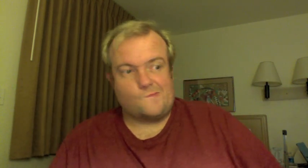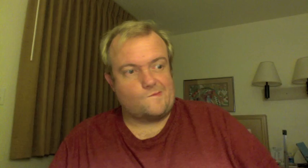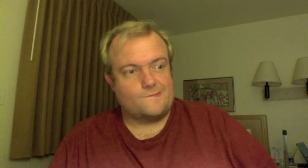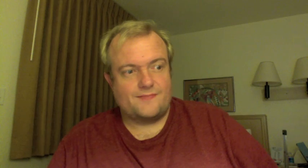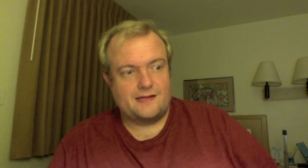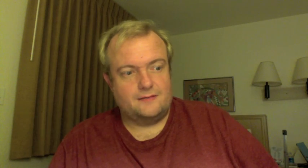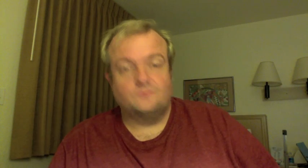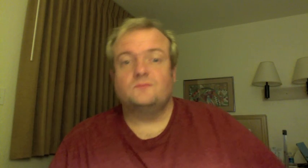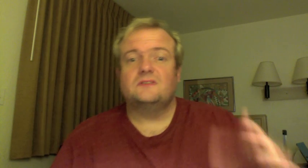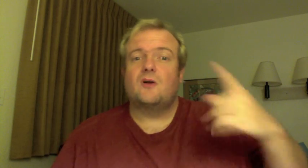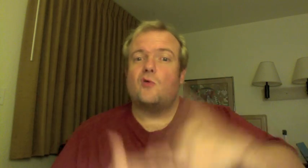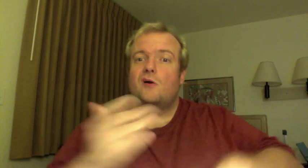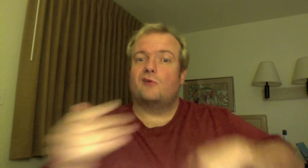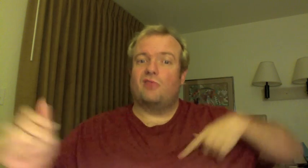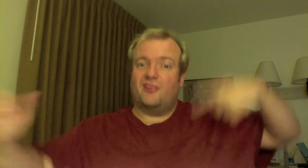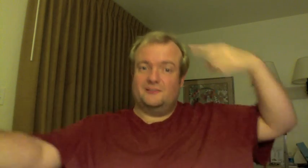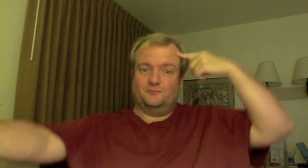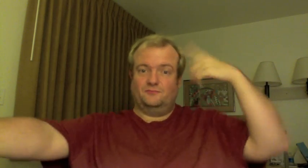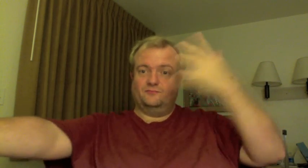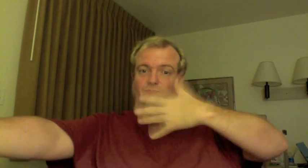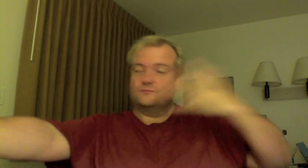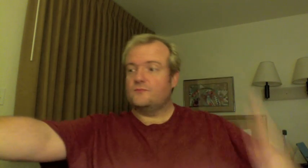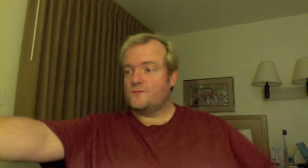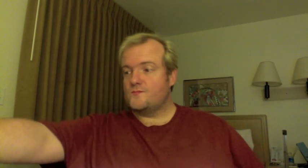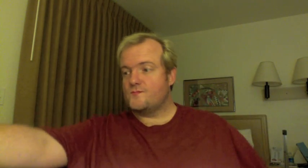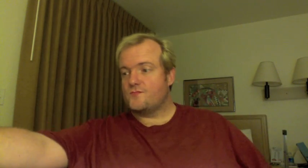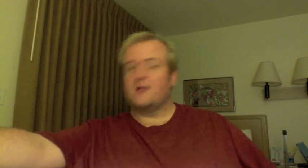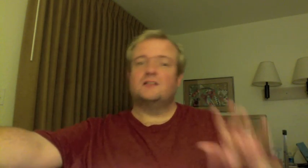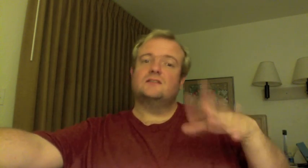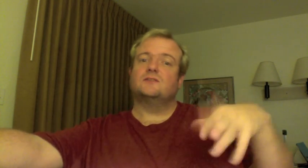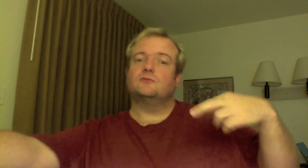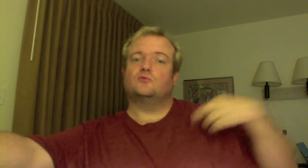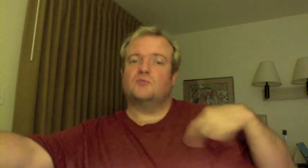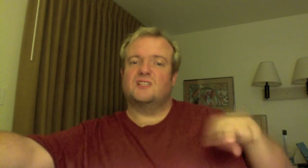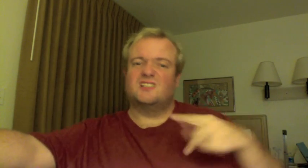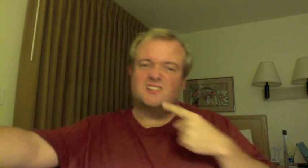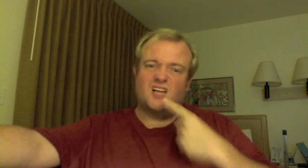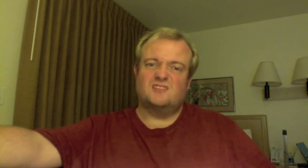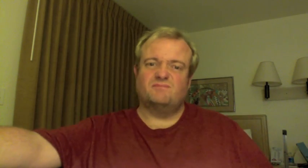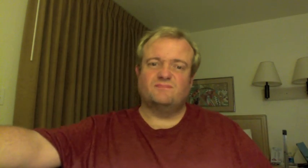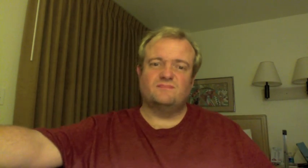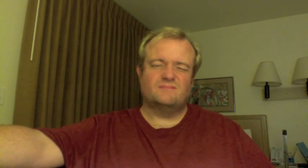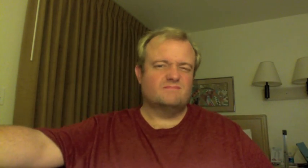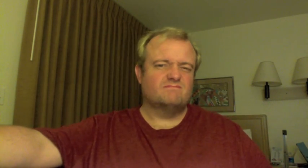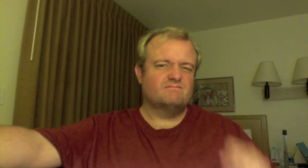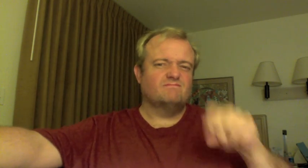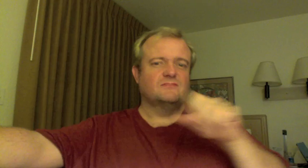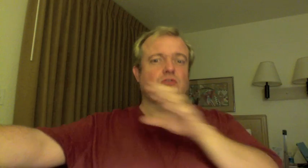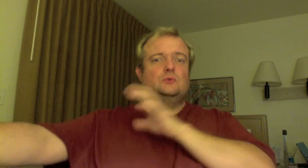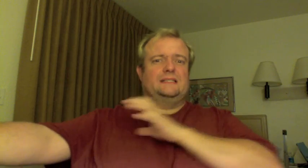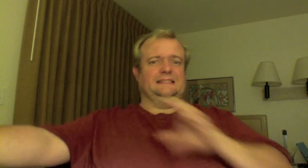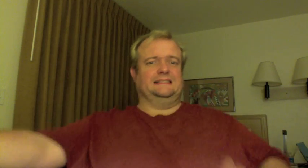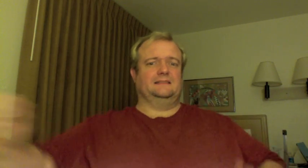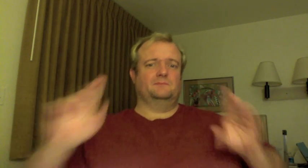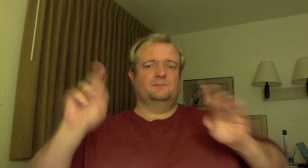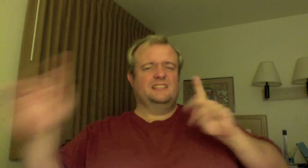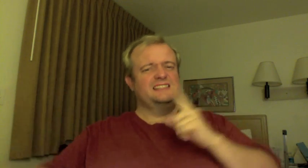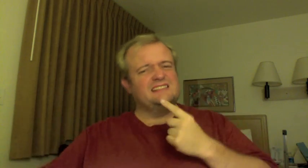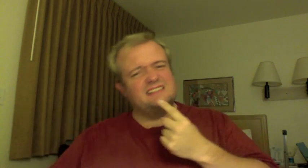assembles thousands of workers. The construction accelerates. We put in 7,000 people working around the